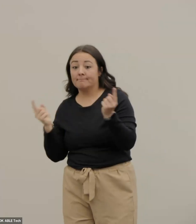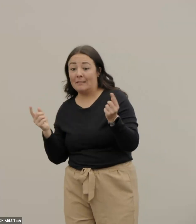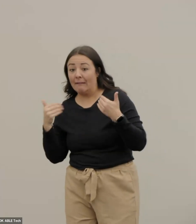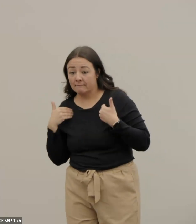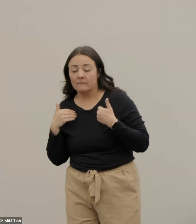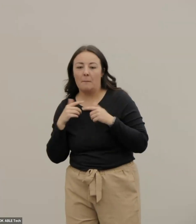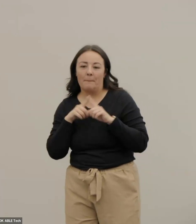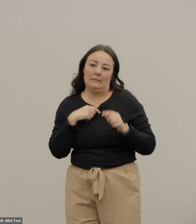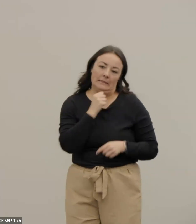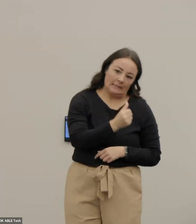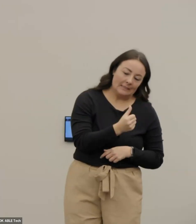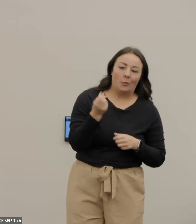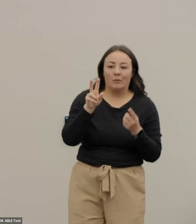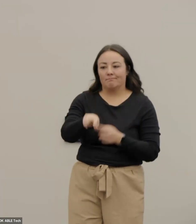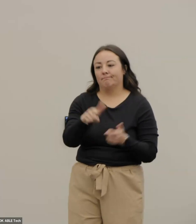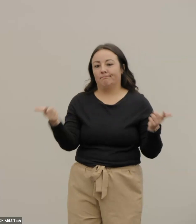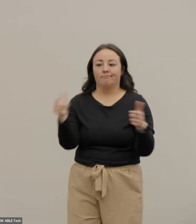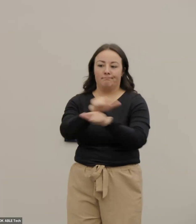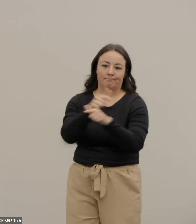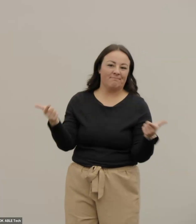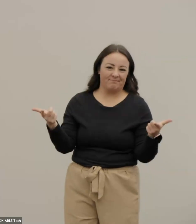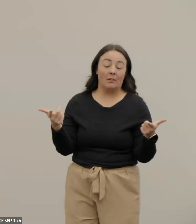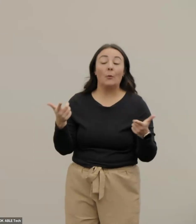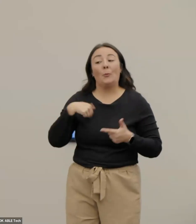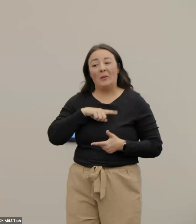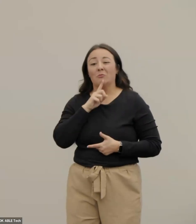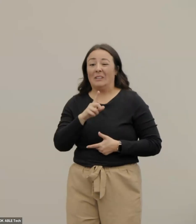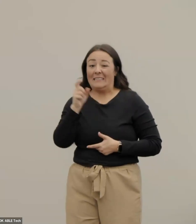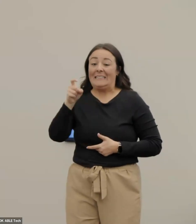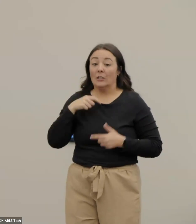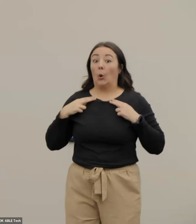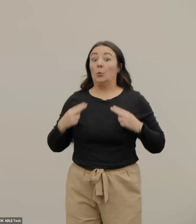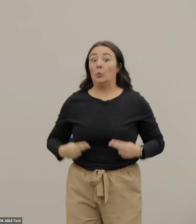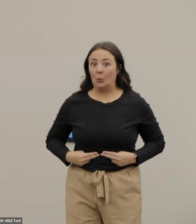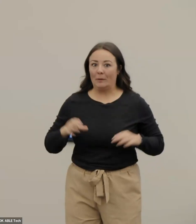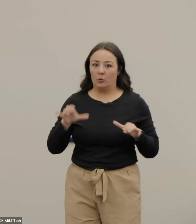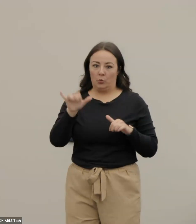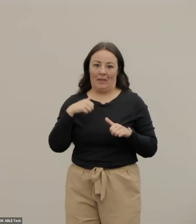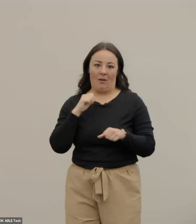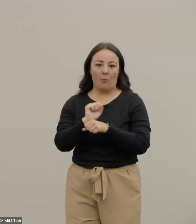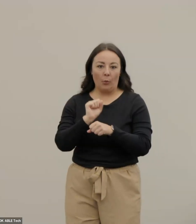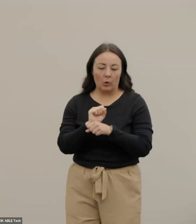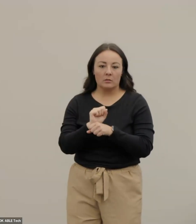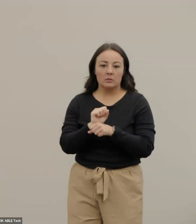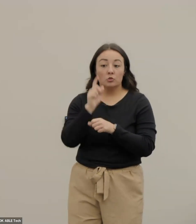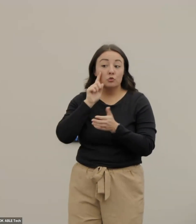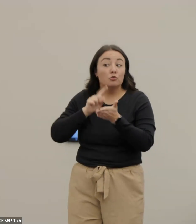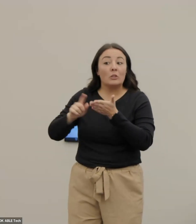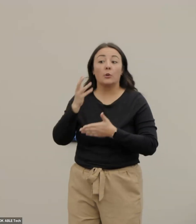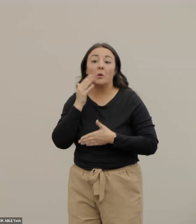we really need a human to do that work, okay? So check your color contrast. Little